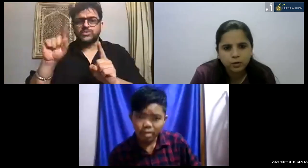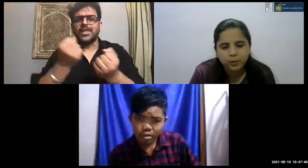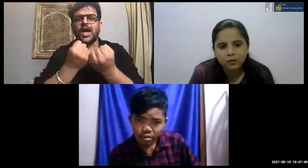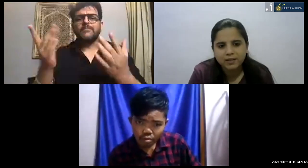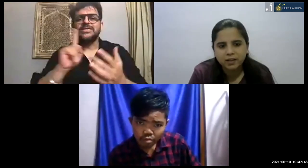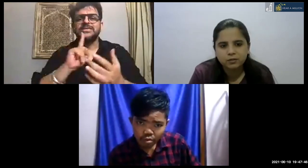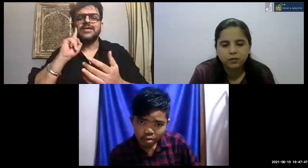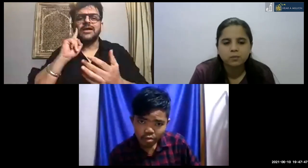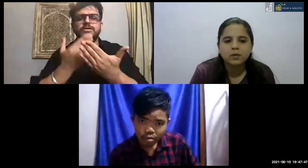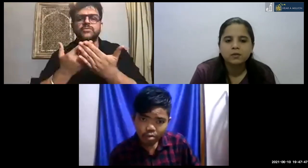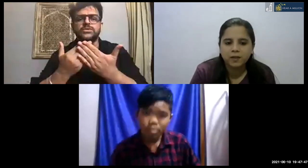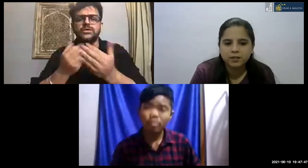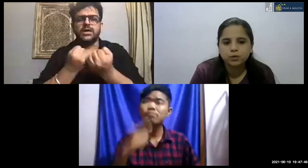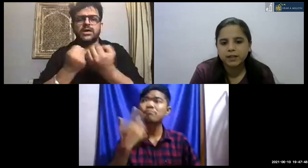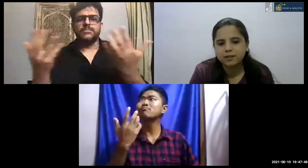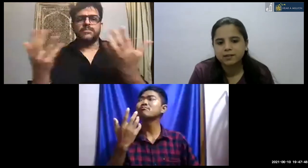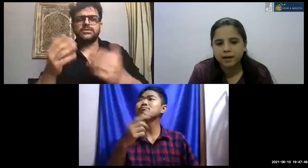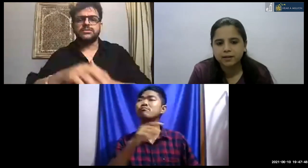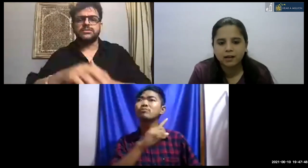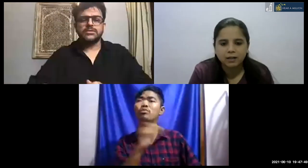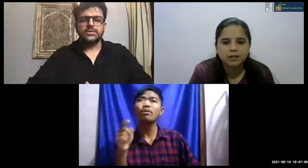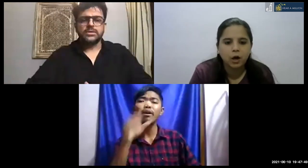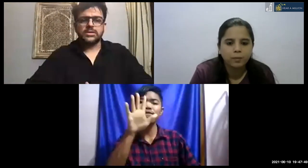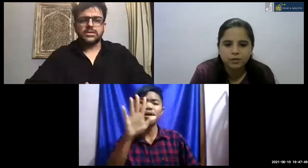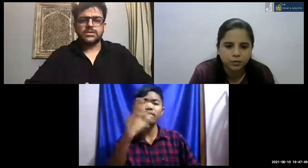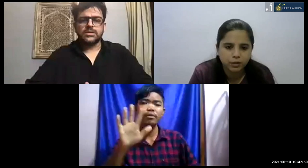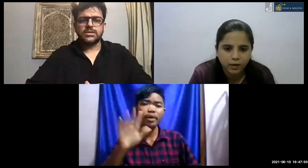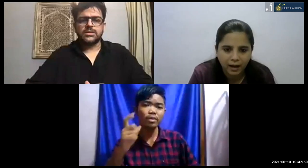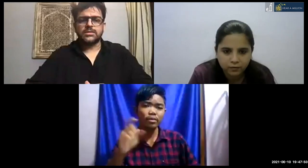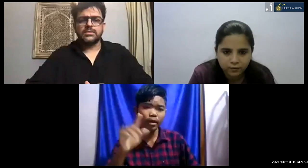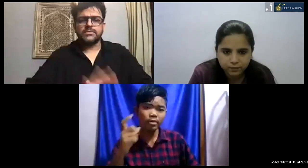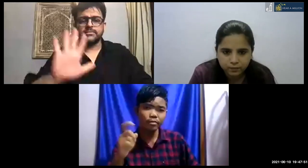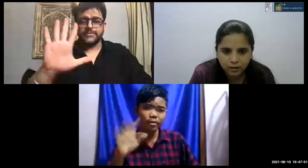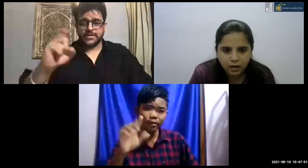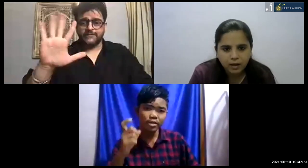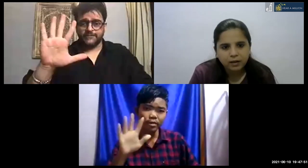Can you repeat once again? So from 1st to 10th standard class, how many students you have?